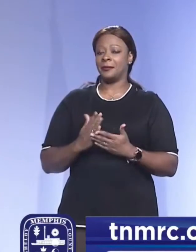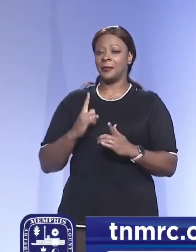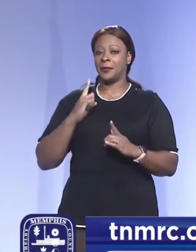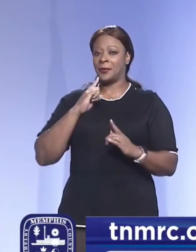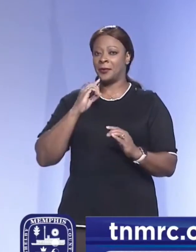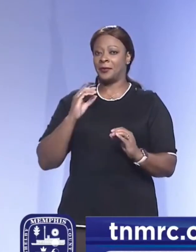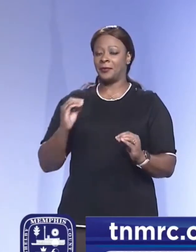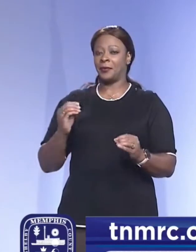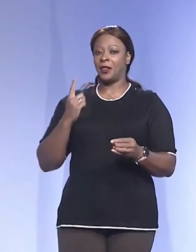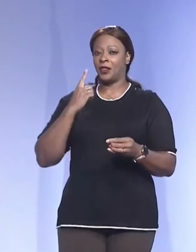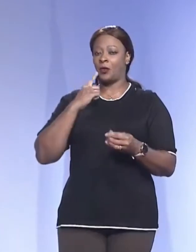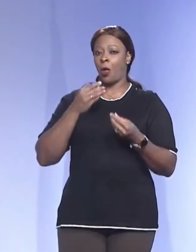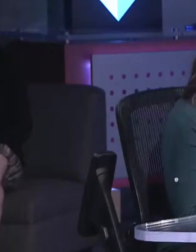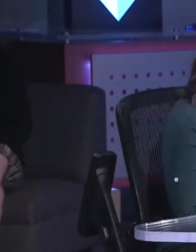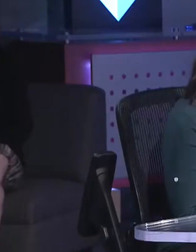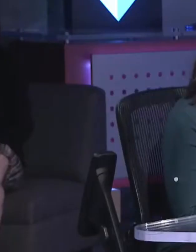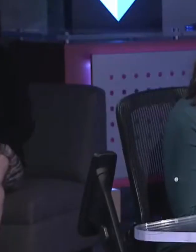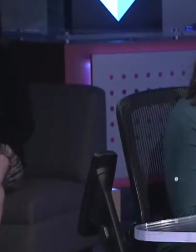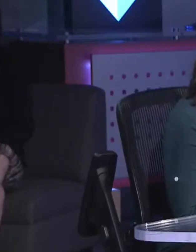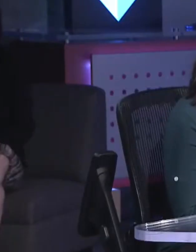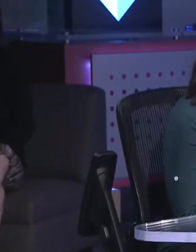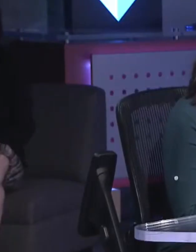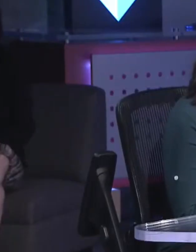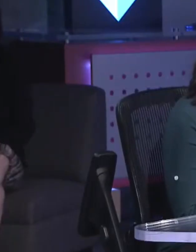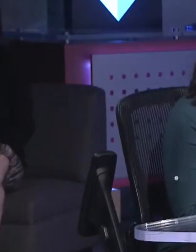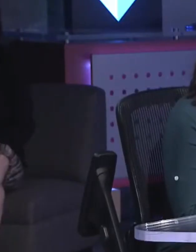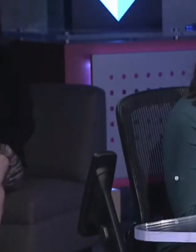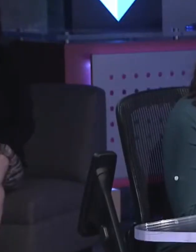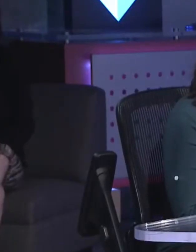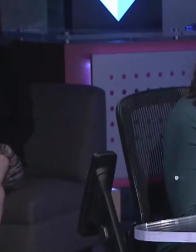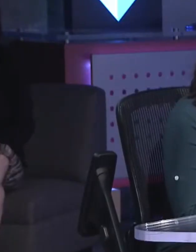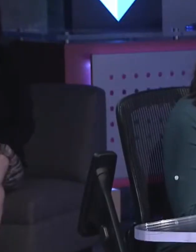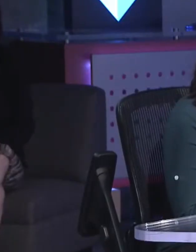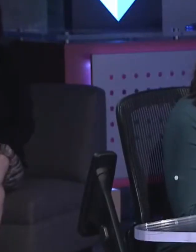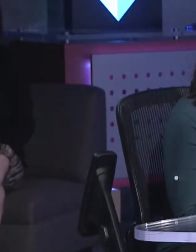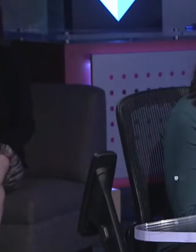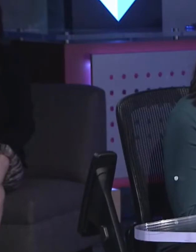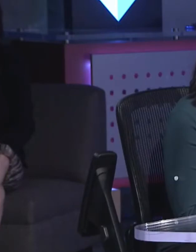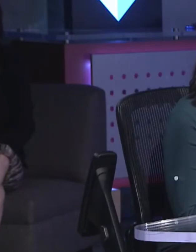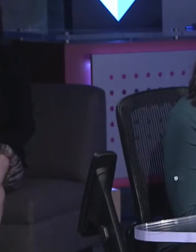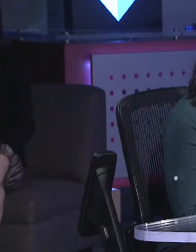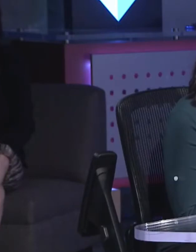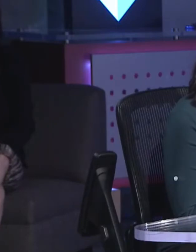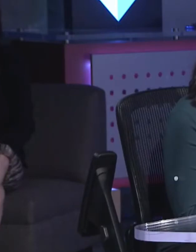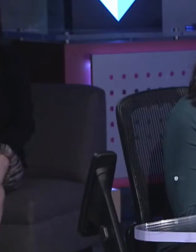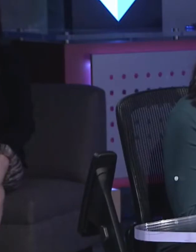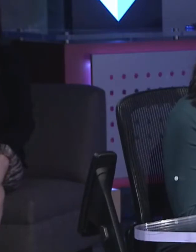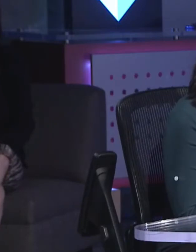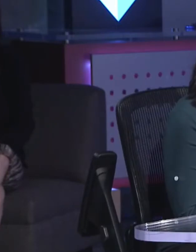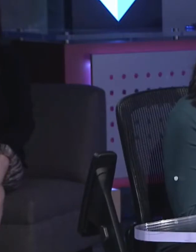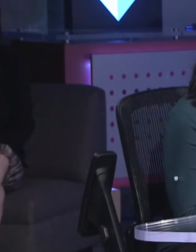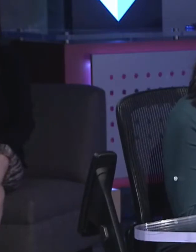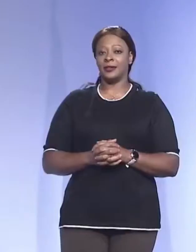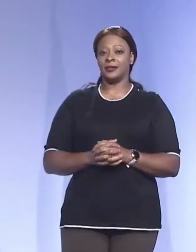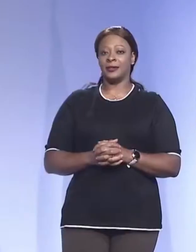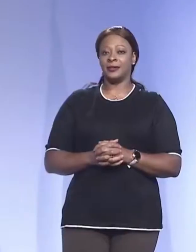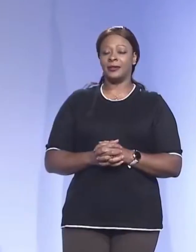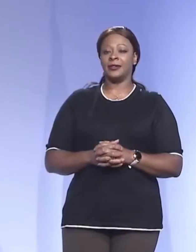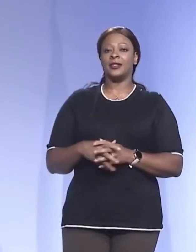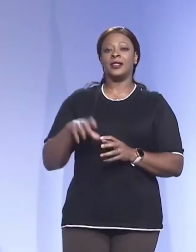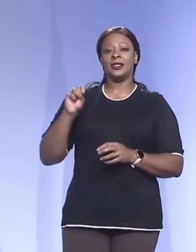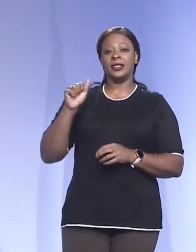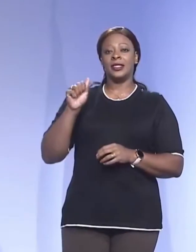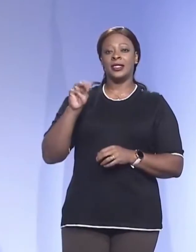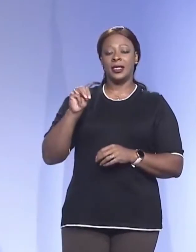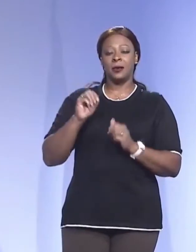I think we lost Omer, so we'll move on and hopefully come back. Sam Hardiman, Commercial Appeal.